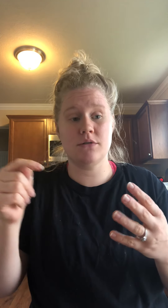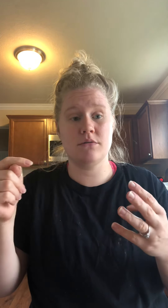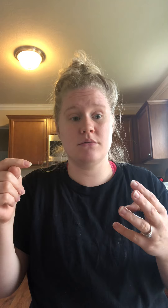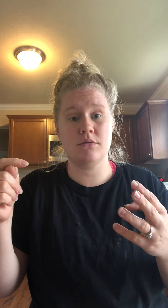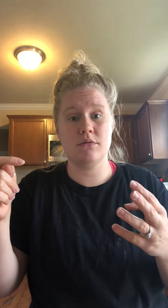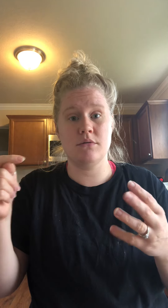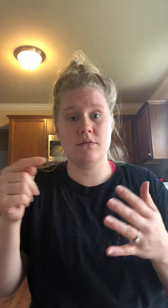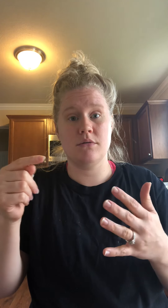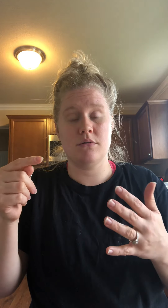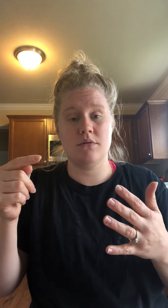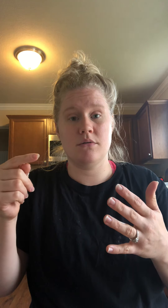mouse,